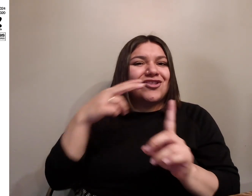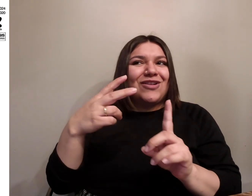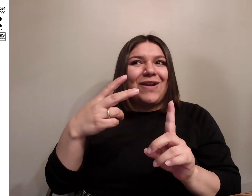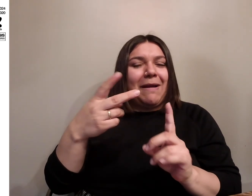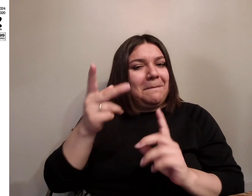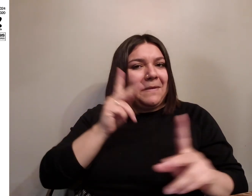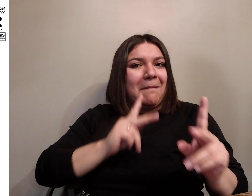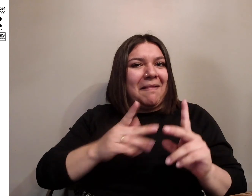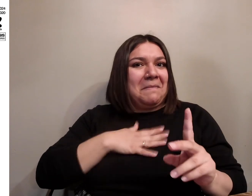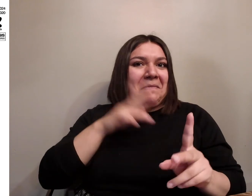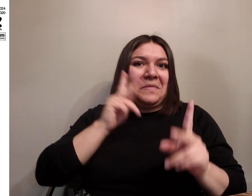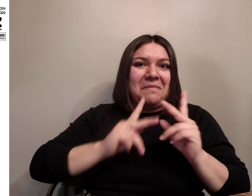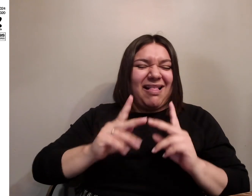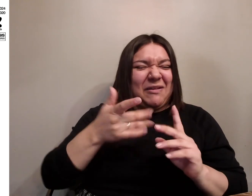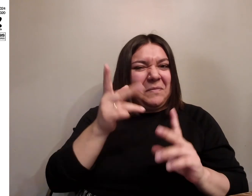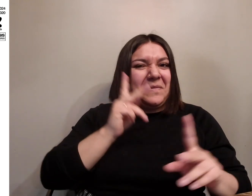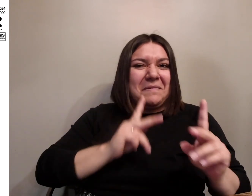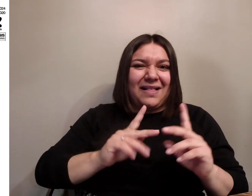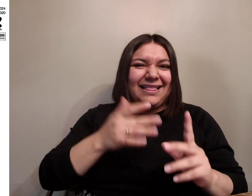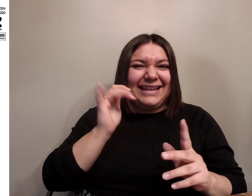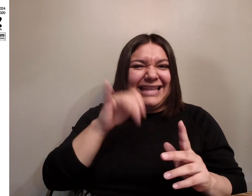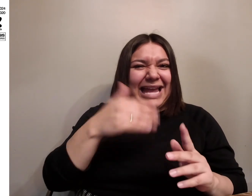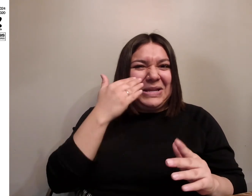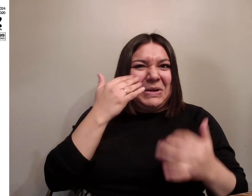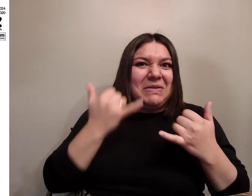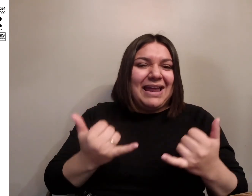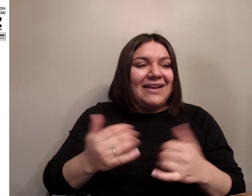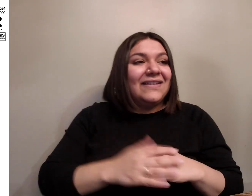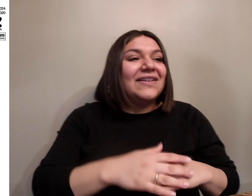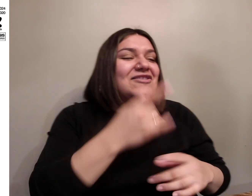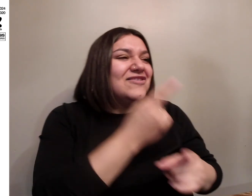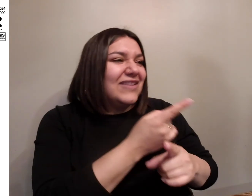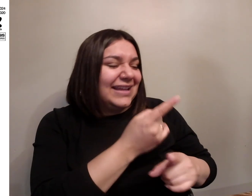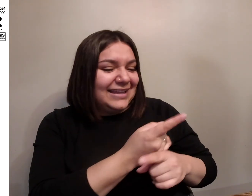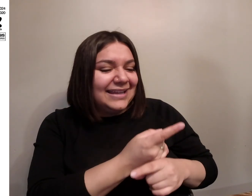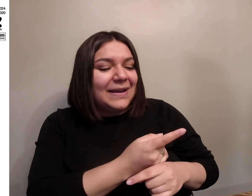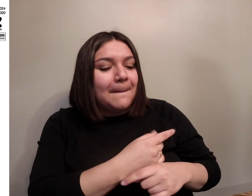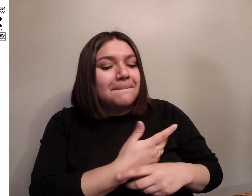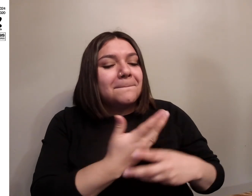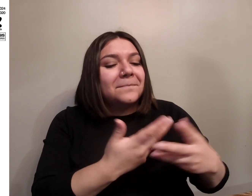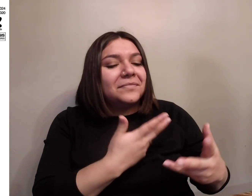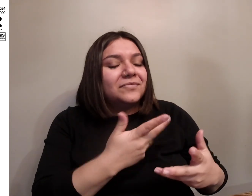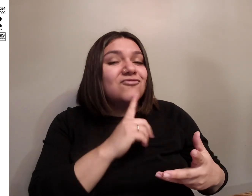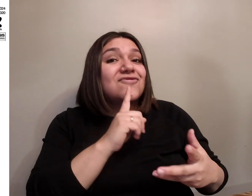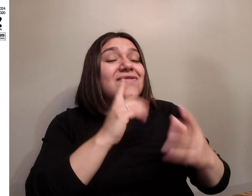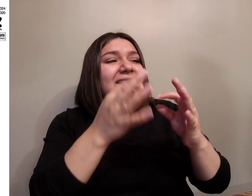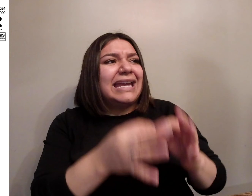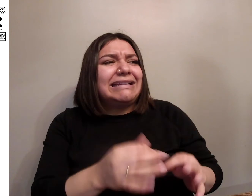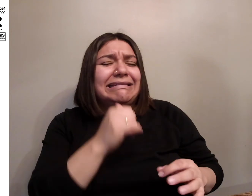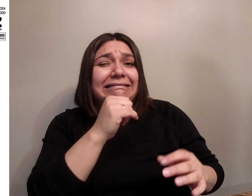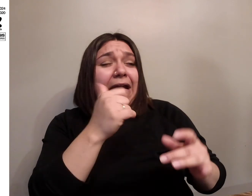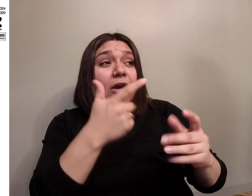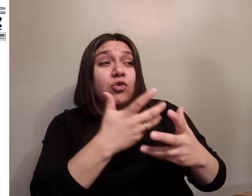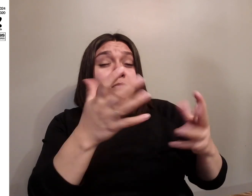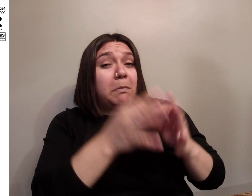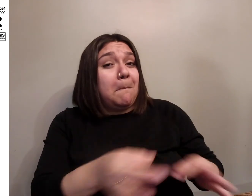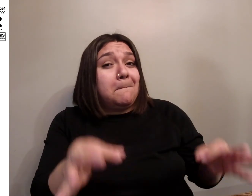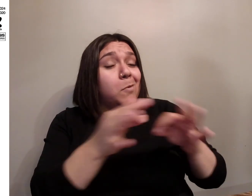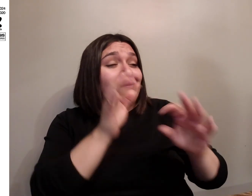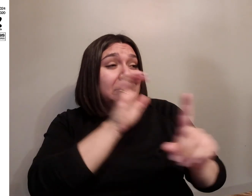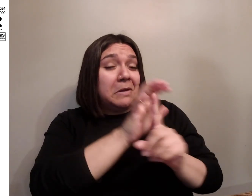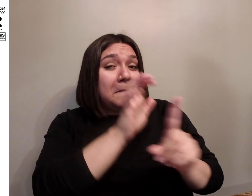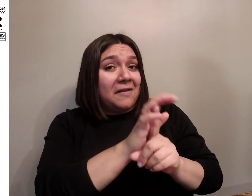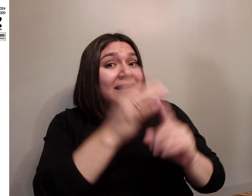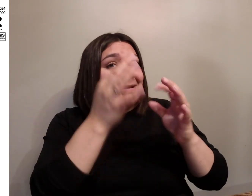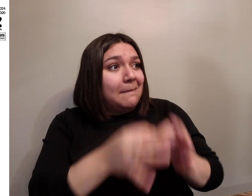it's not a very popular view among people my own age who experience that stuff.